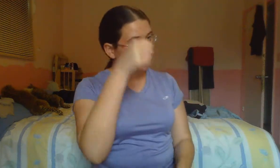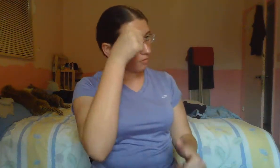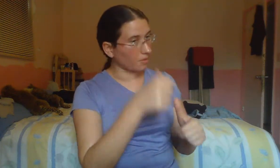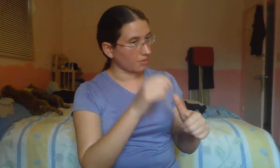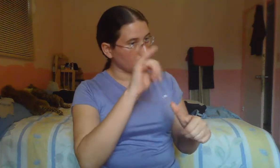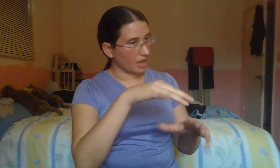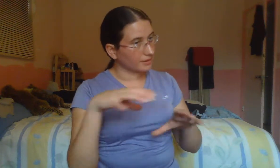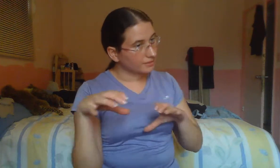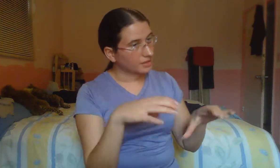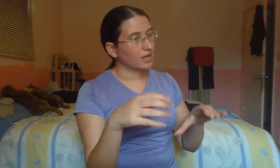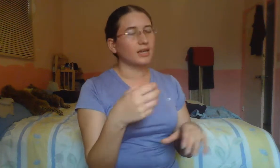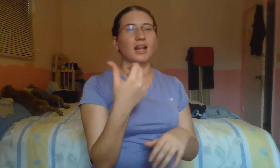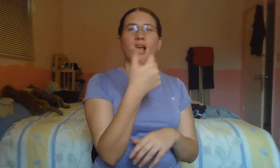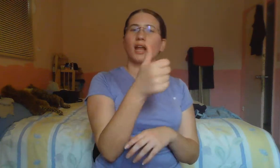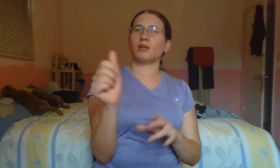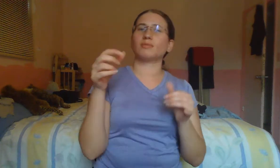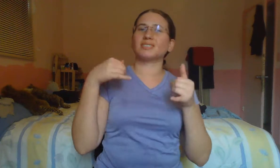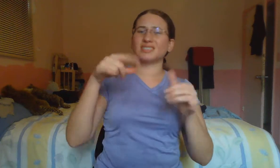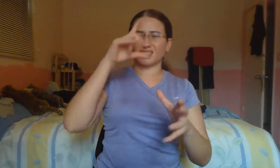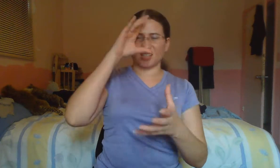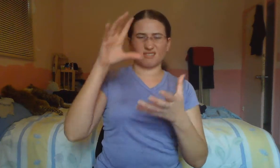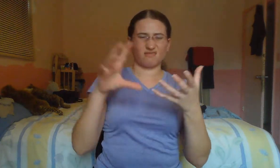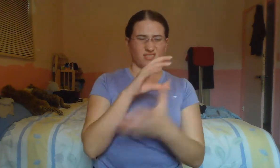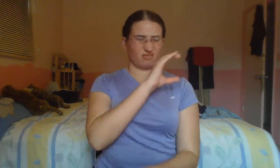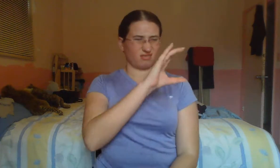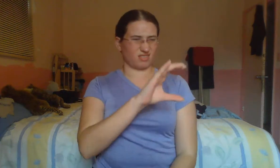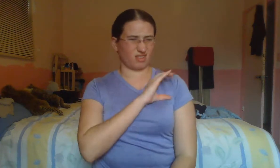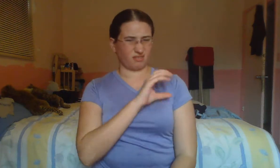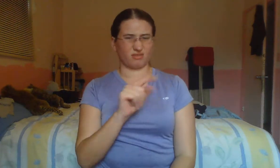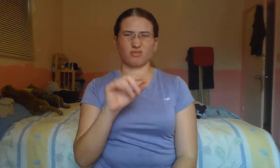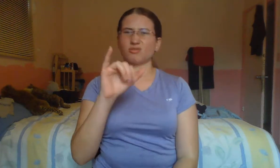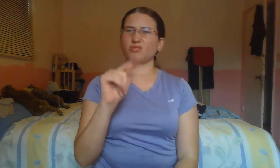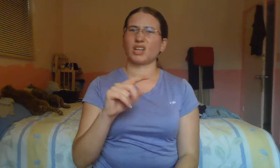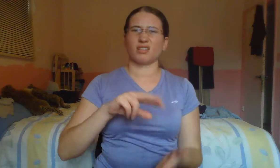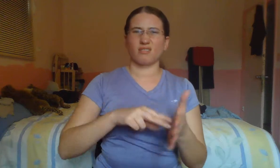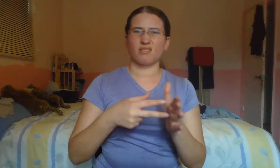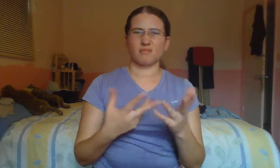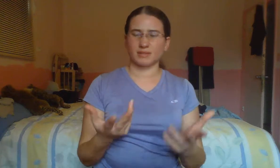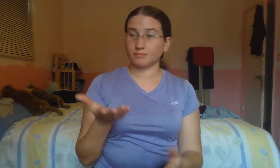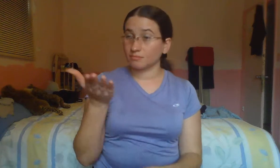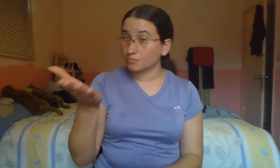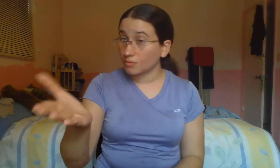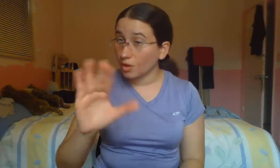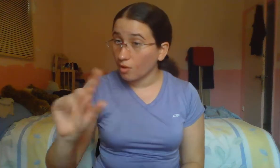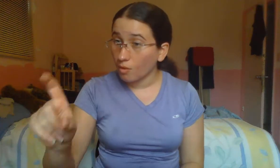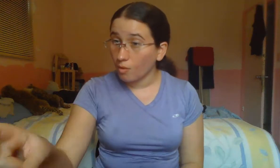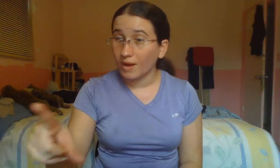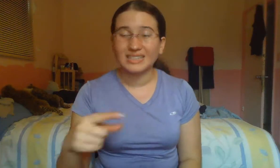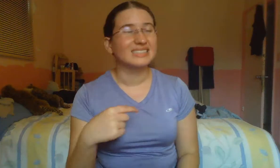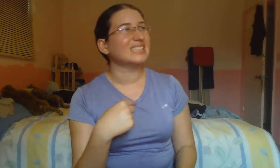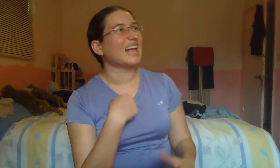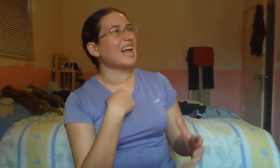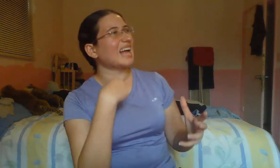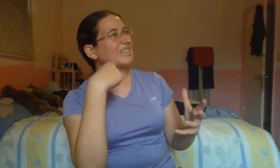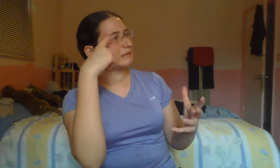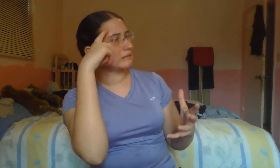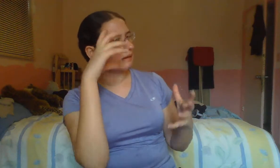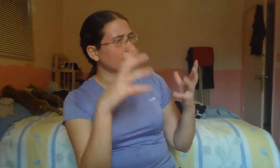still confused about character traits? What's your question? I'm confused on the character traits because